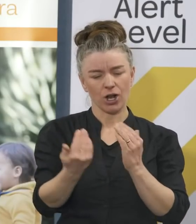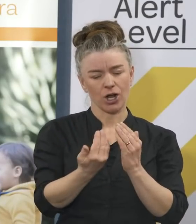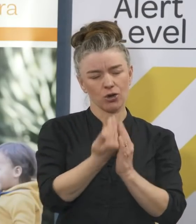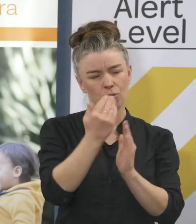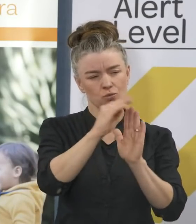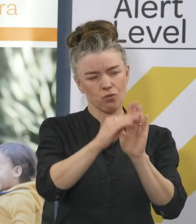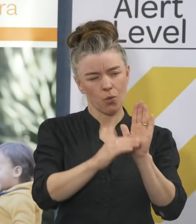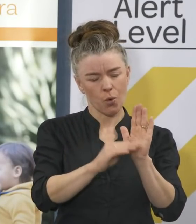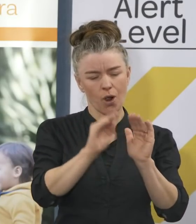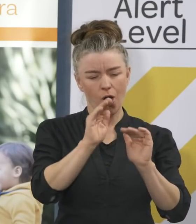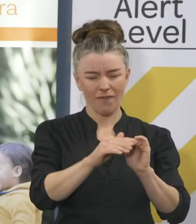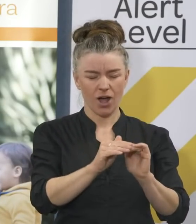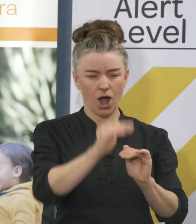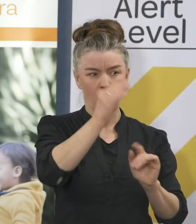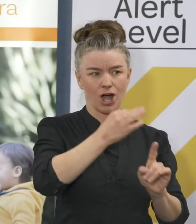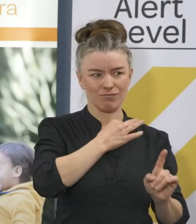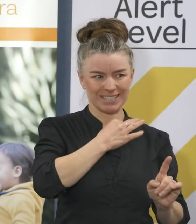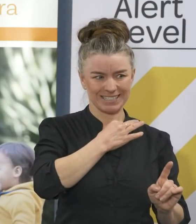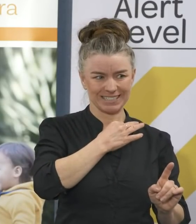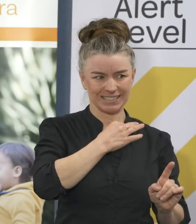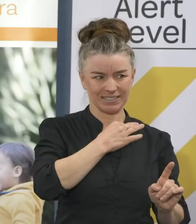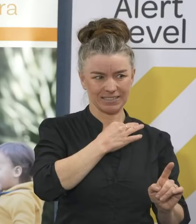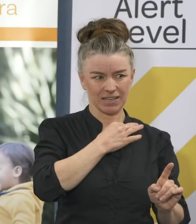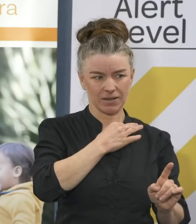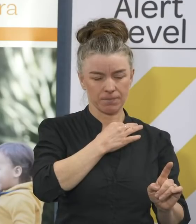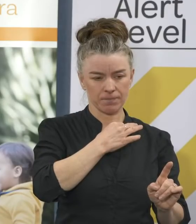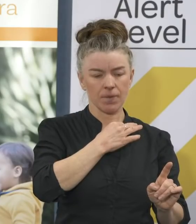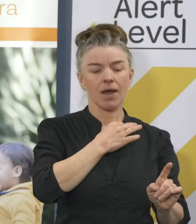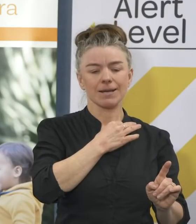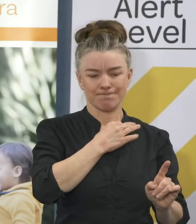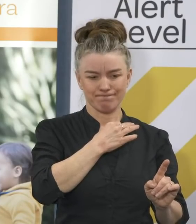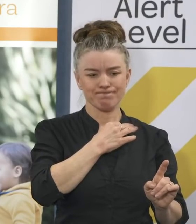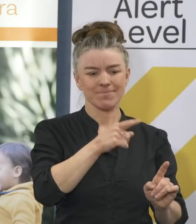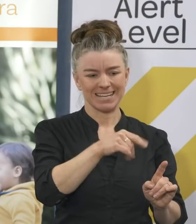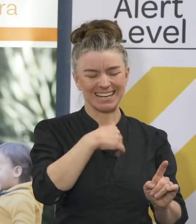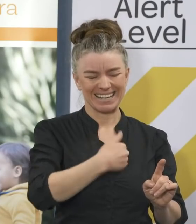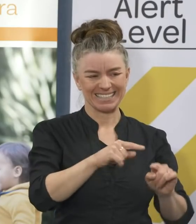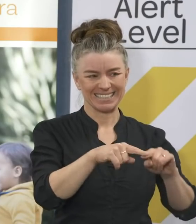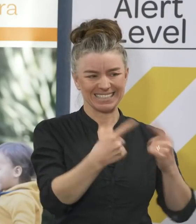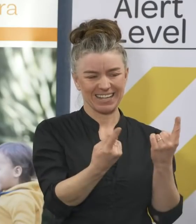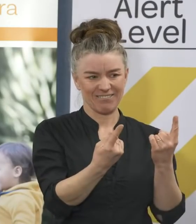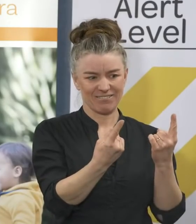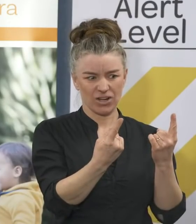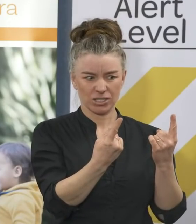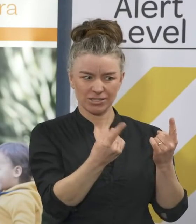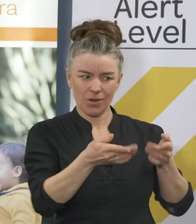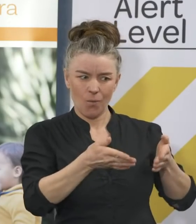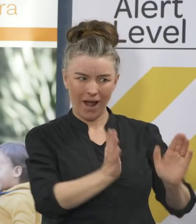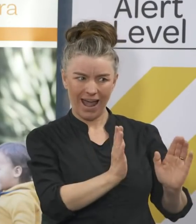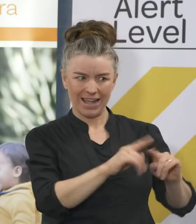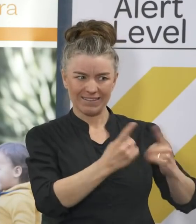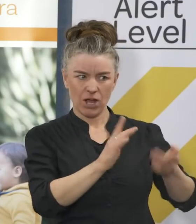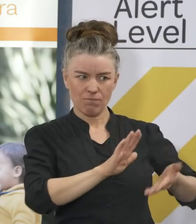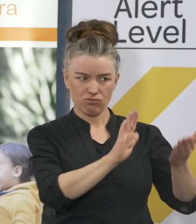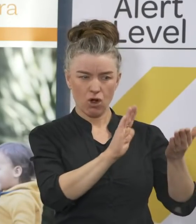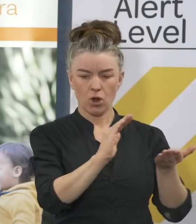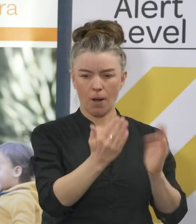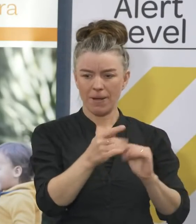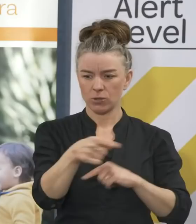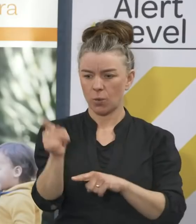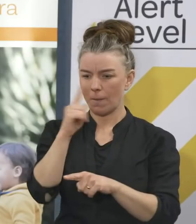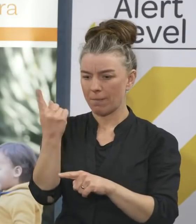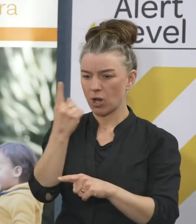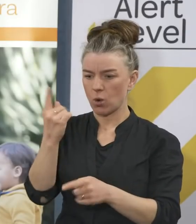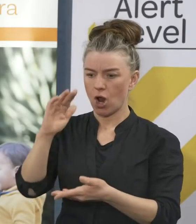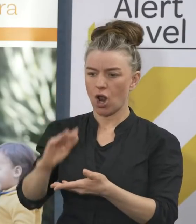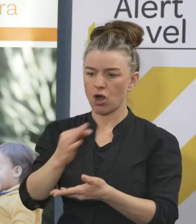that helps them identify those who are at higher risk and therefore require slightly different management from those who are at lower risk but still may